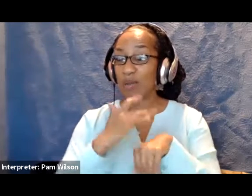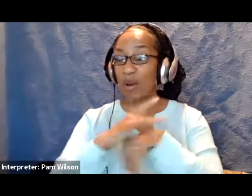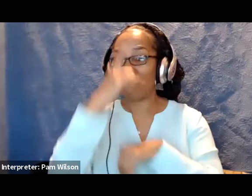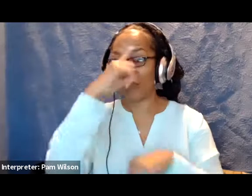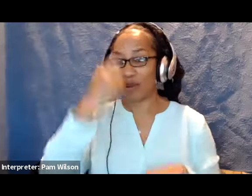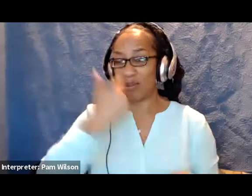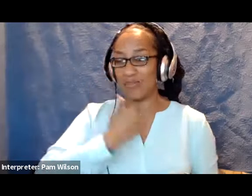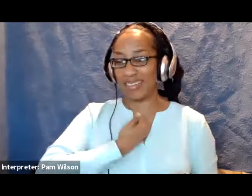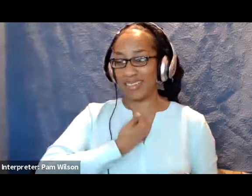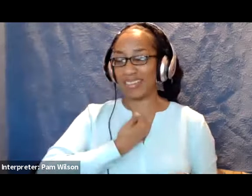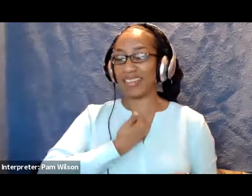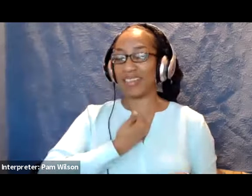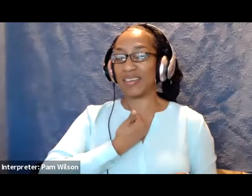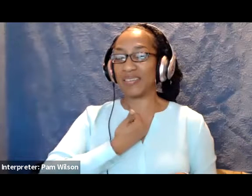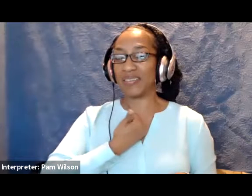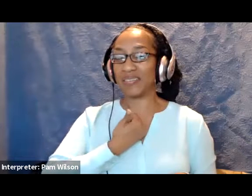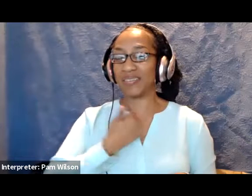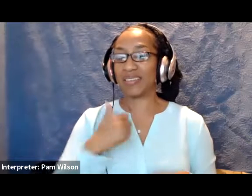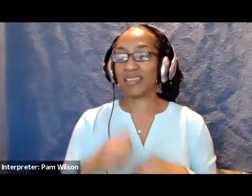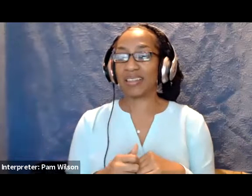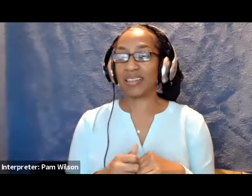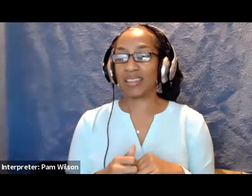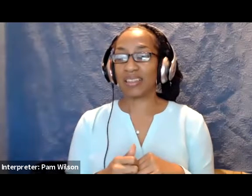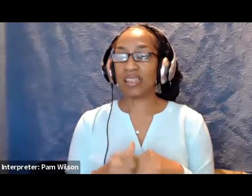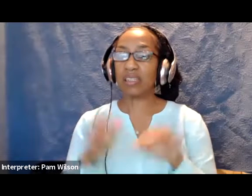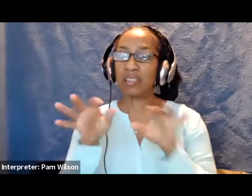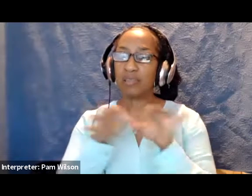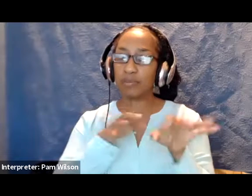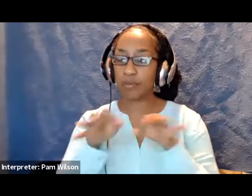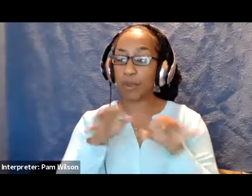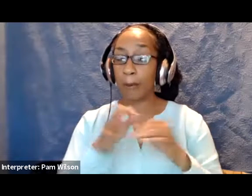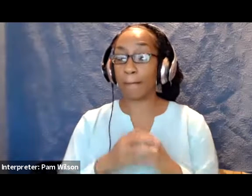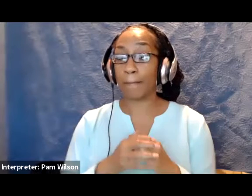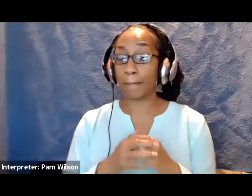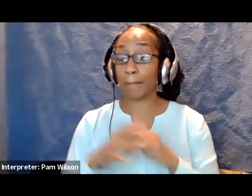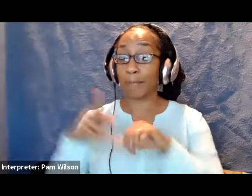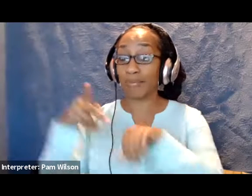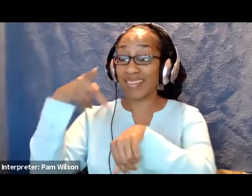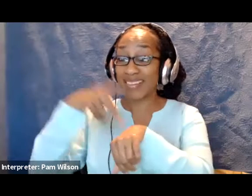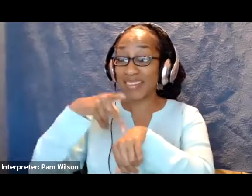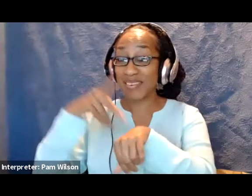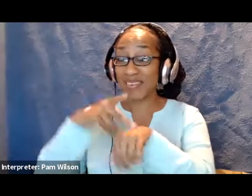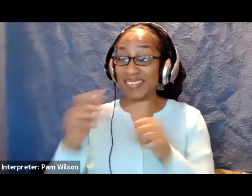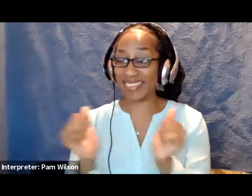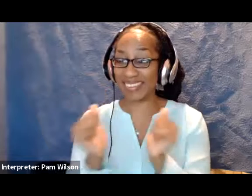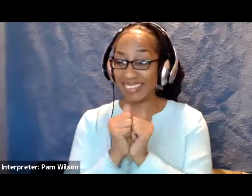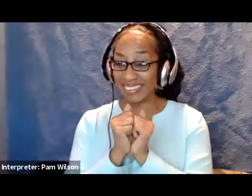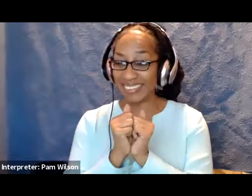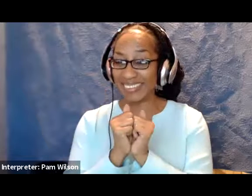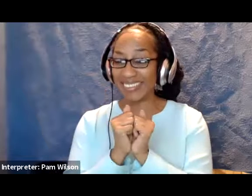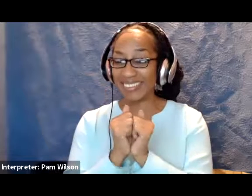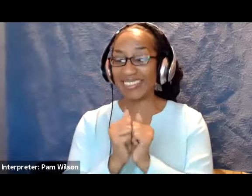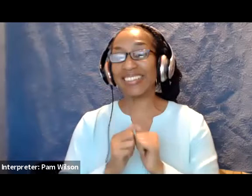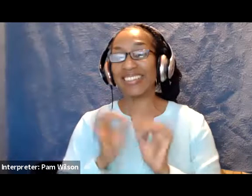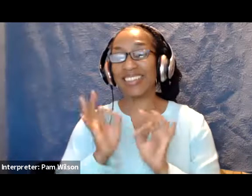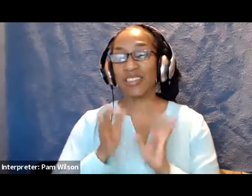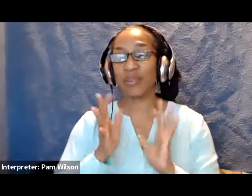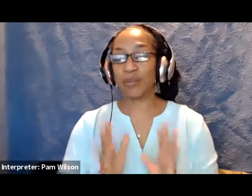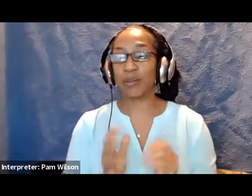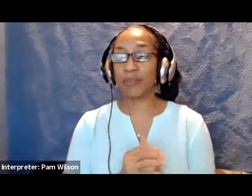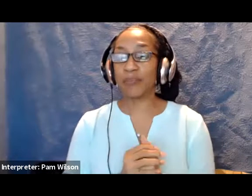and just to explain that Pam is here with us as an